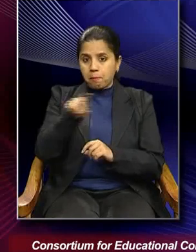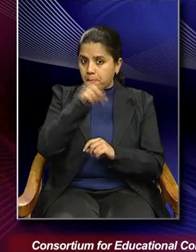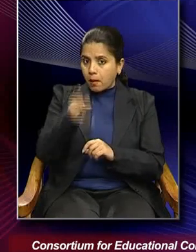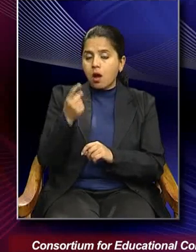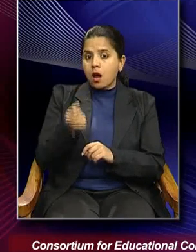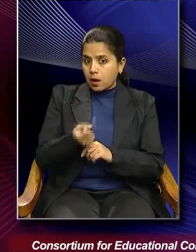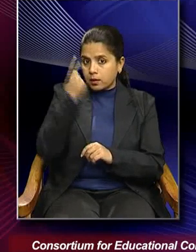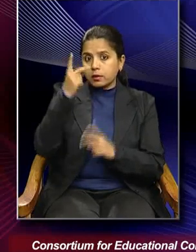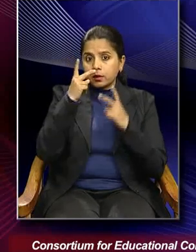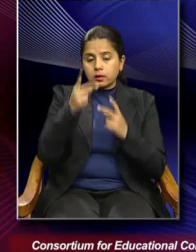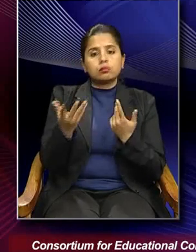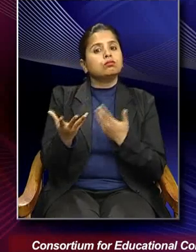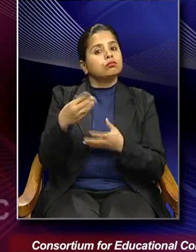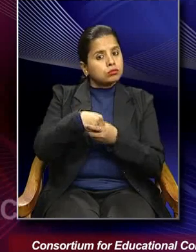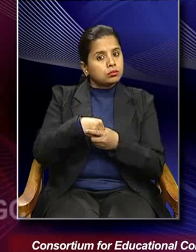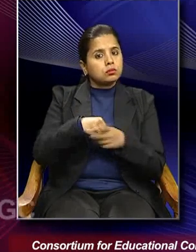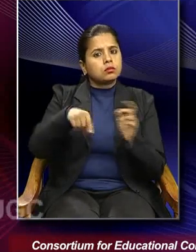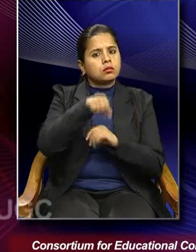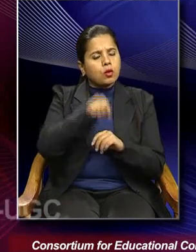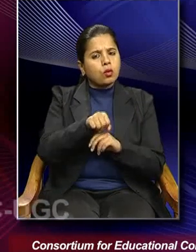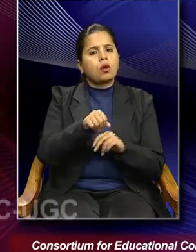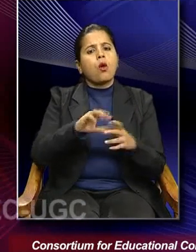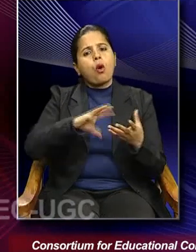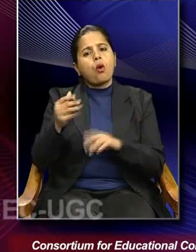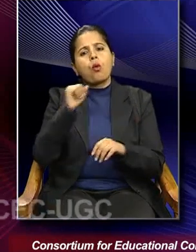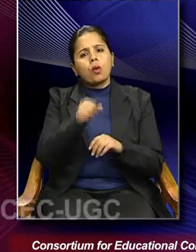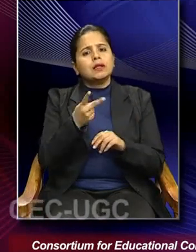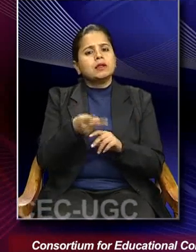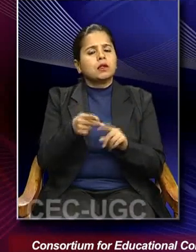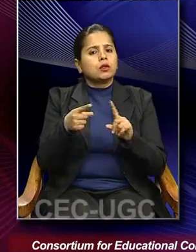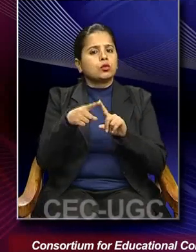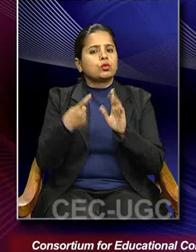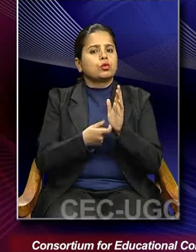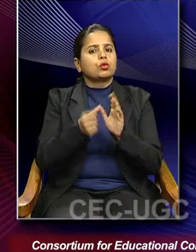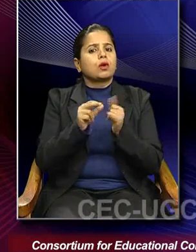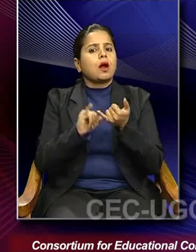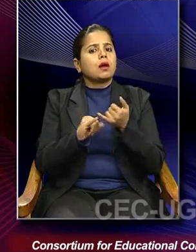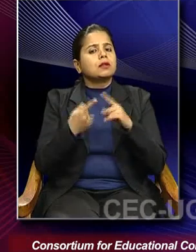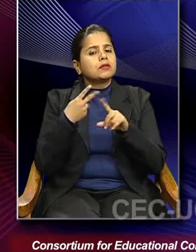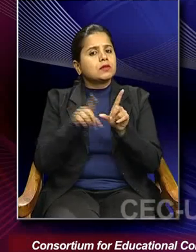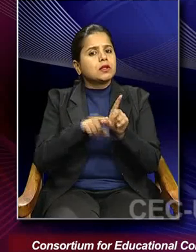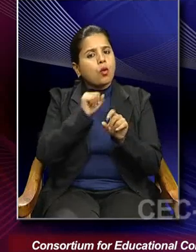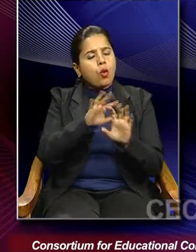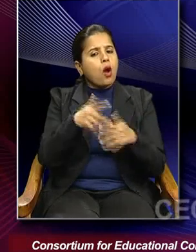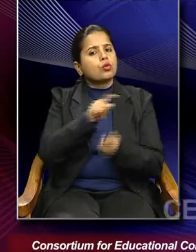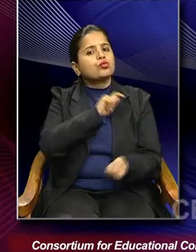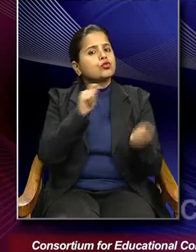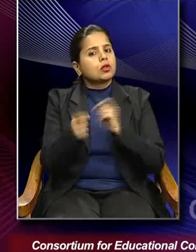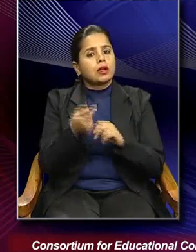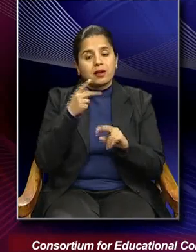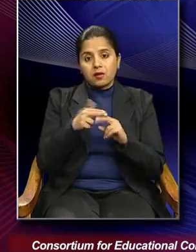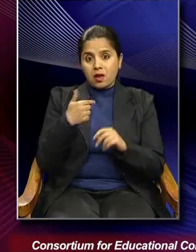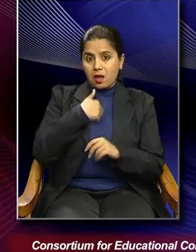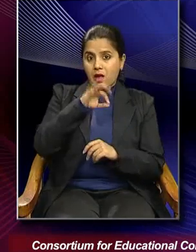and incorporate this fundamental of transitivity, principle of transitivity. If I